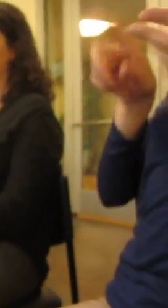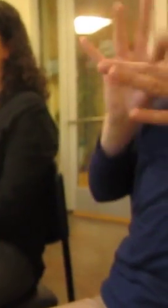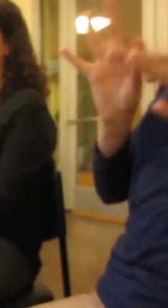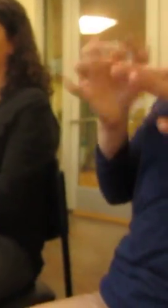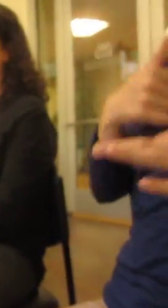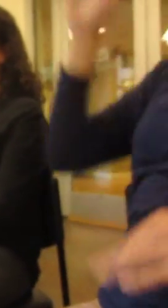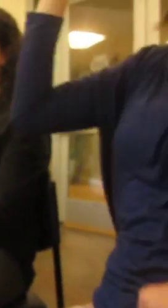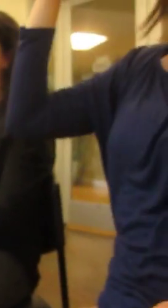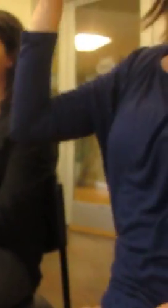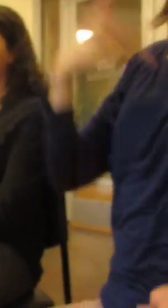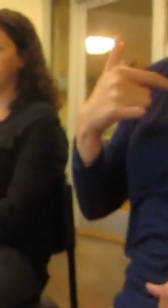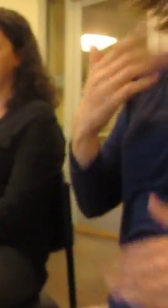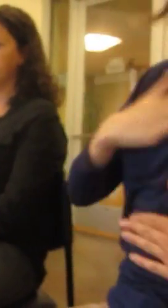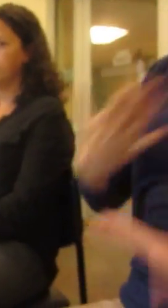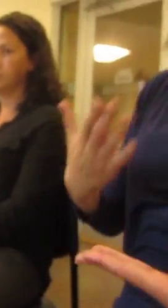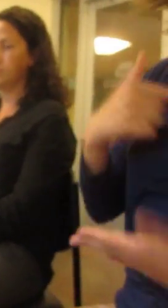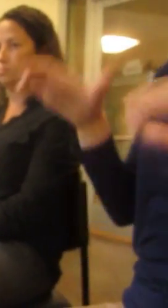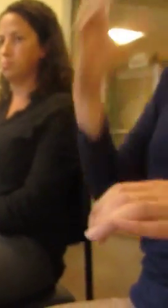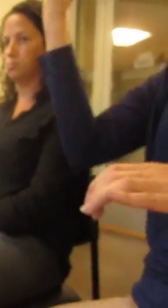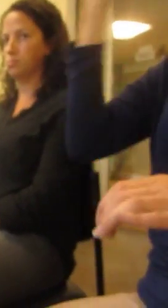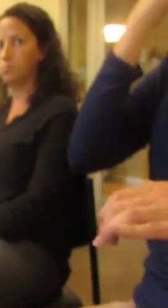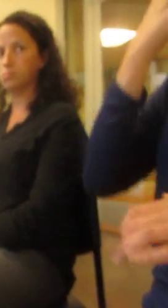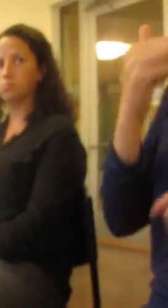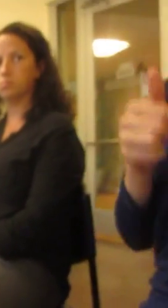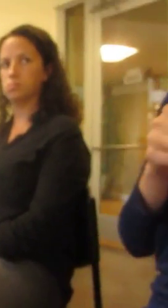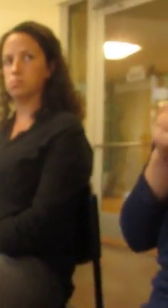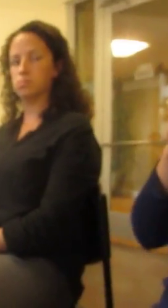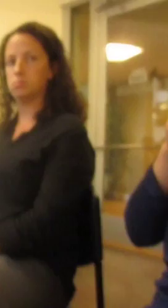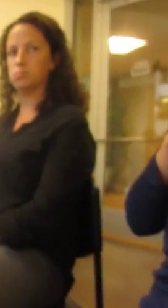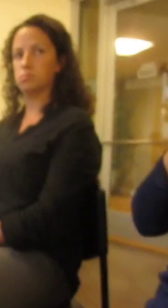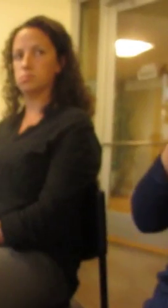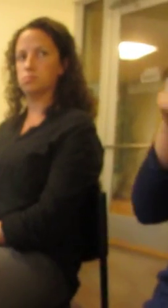I'm ashamed of. I did speak something wrong I'm ashamed of.